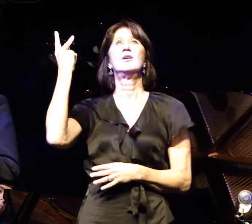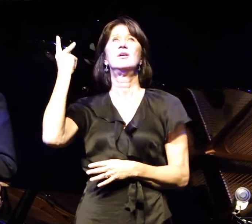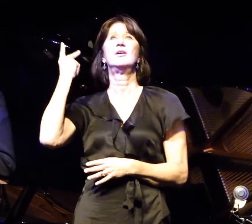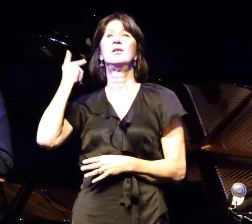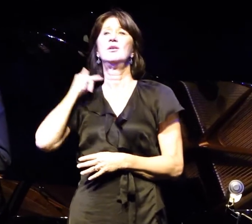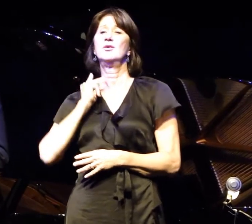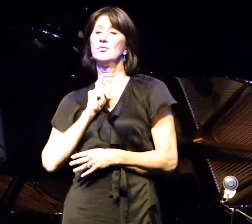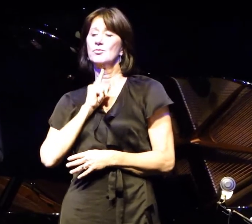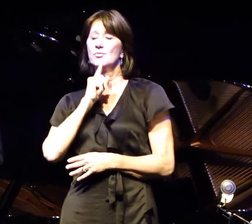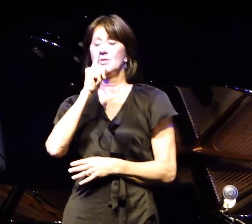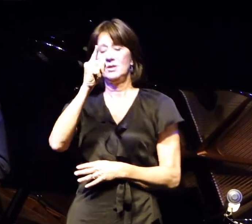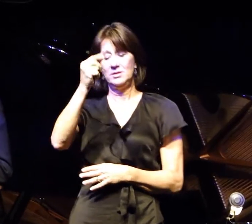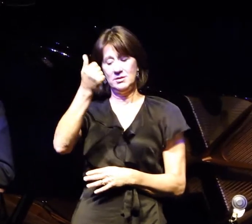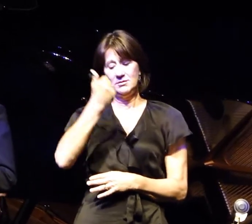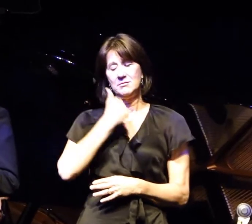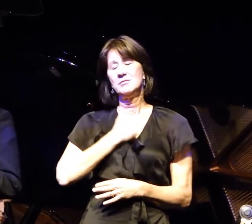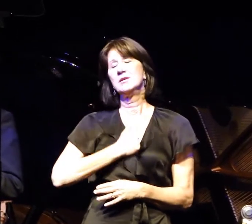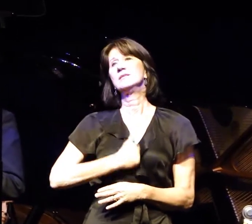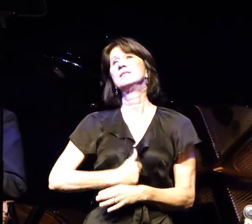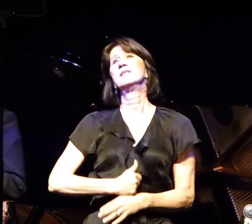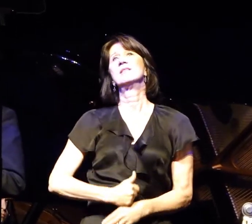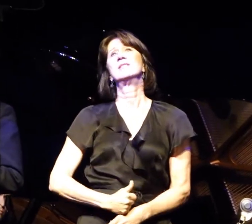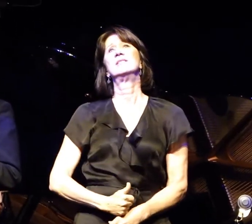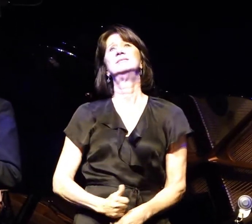I really don't know life.